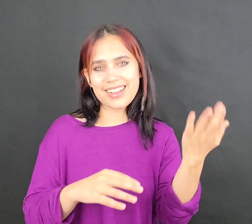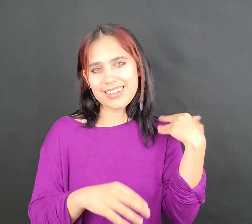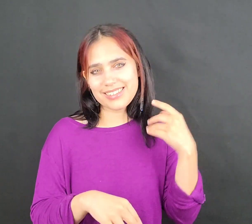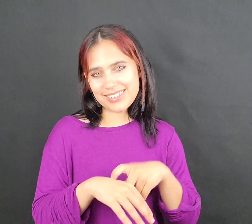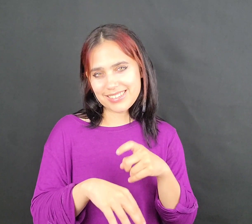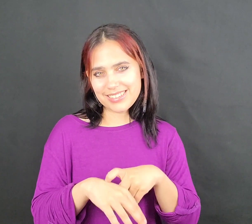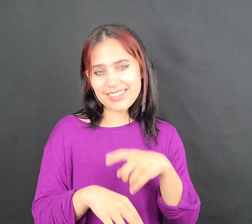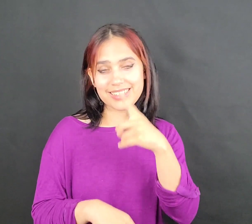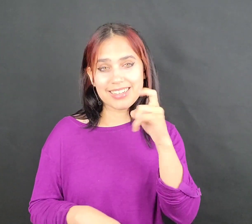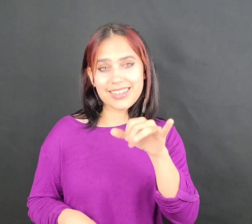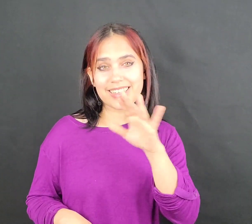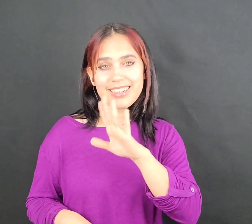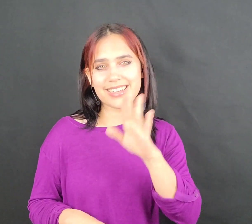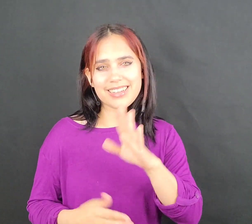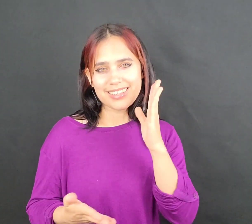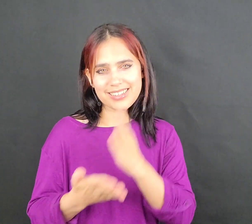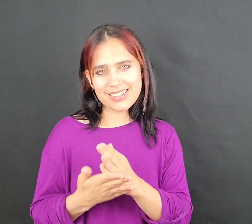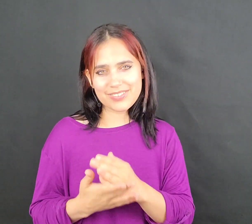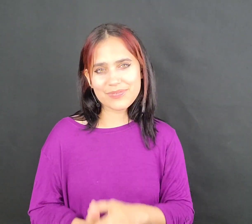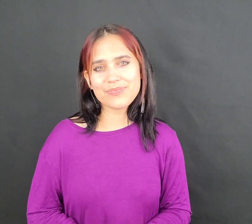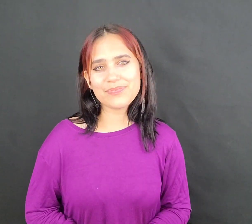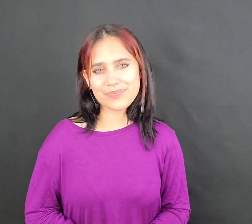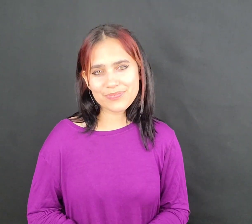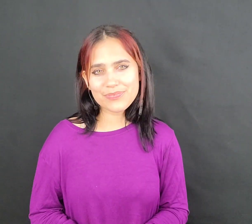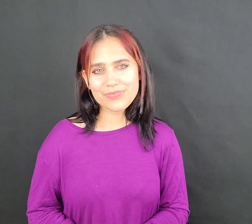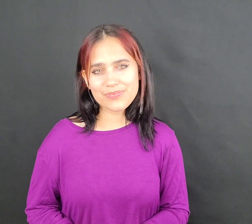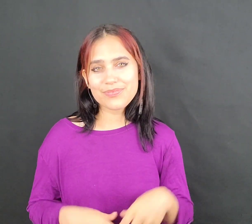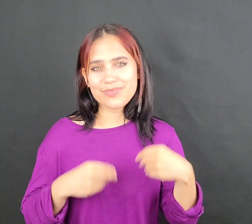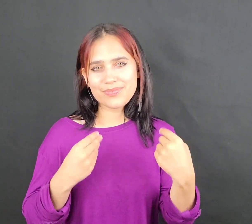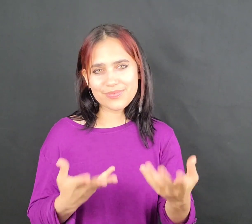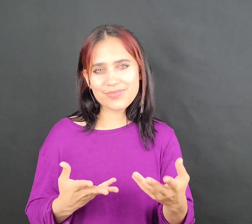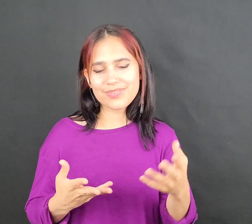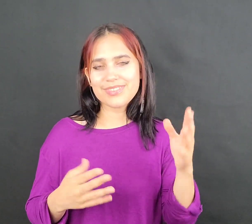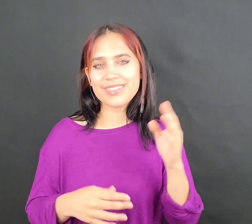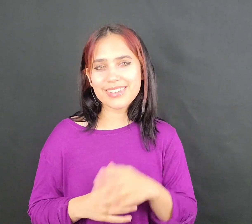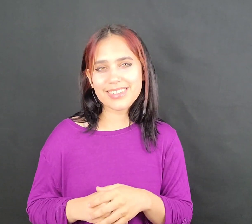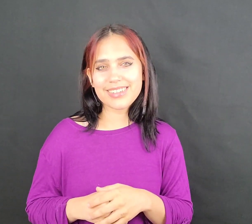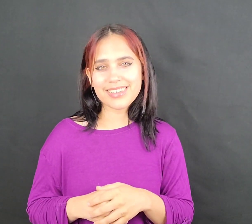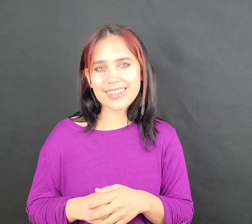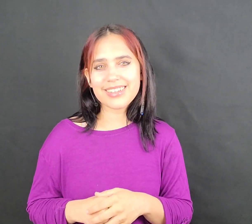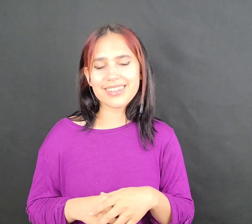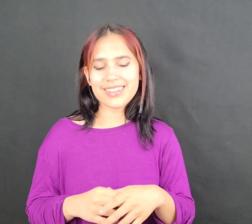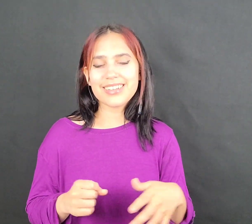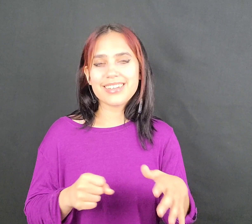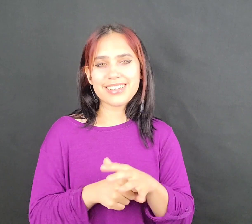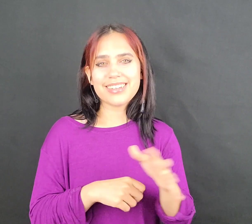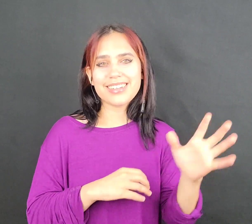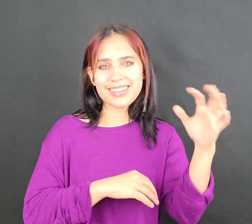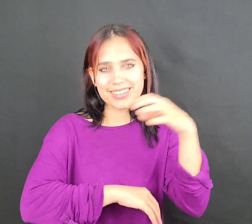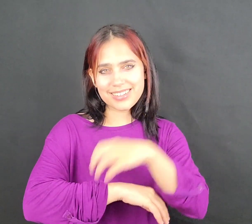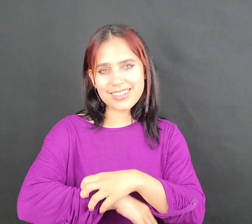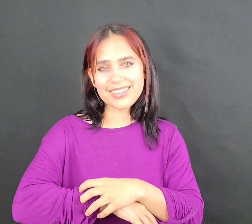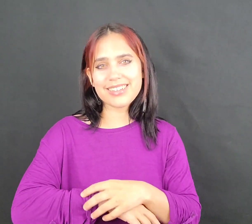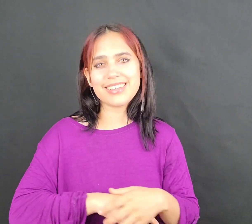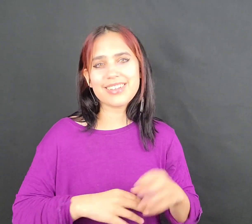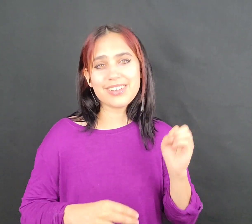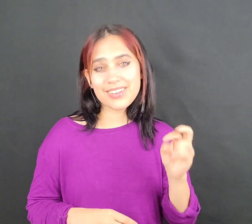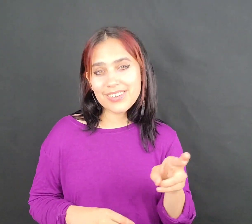underground caverns. Unlike stalactites, stalagmites never start out as hollow soda straws, given enough pillars of